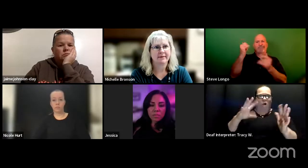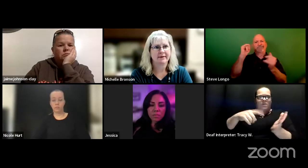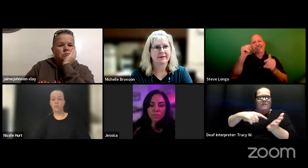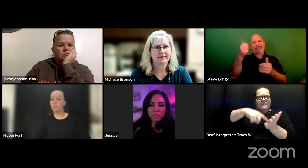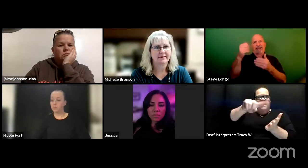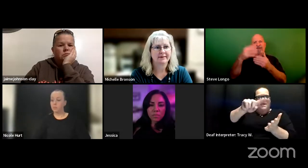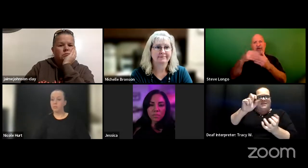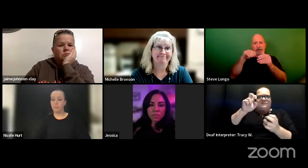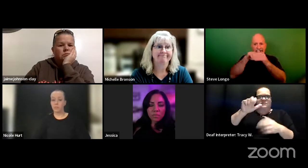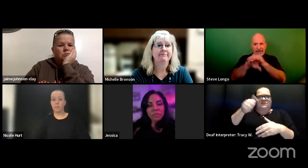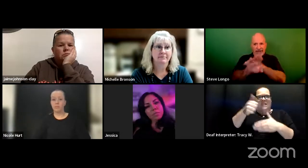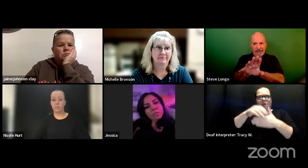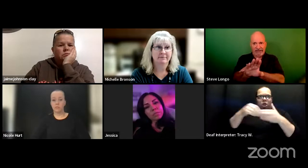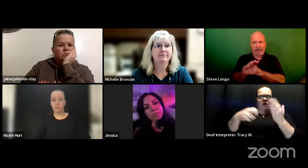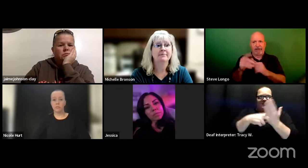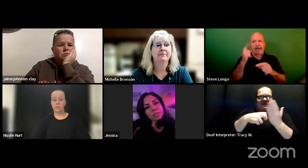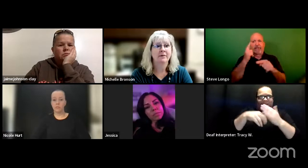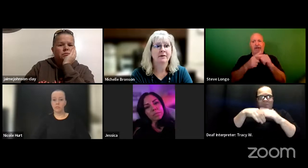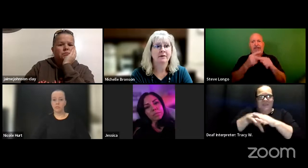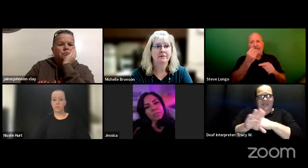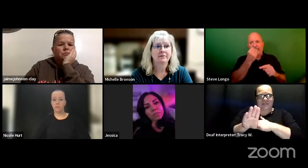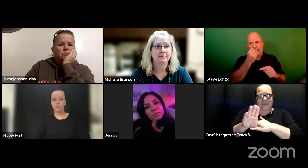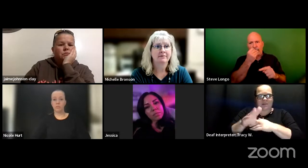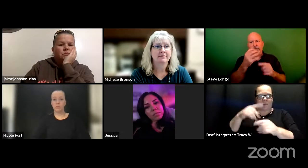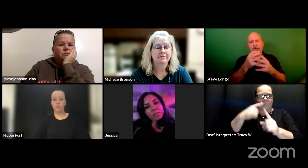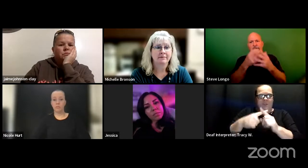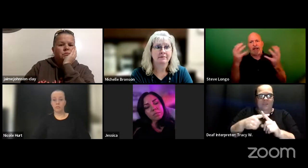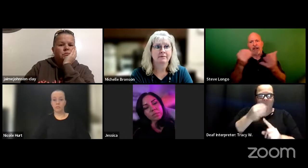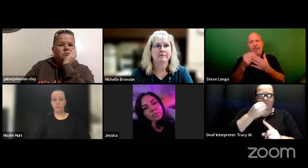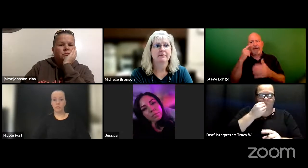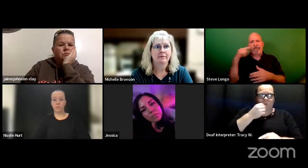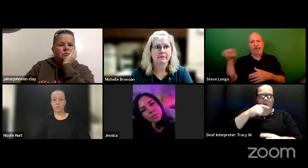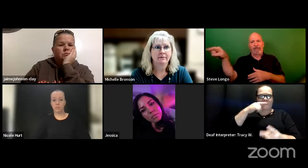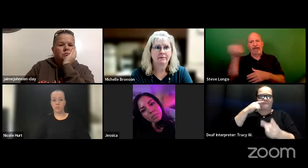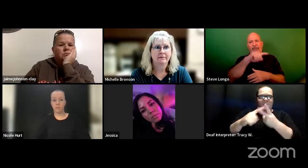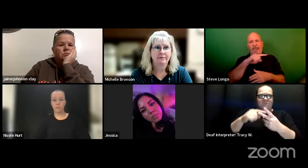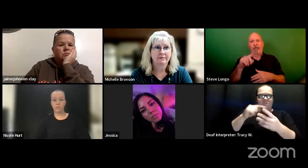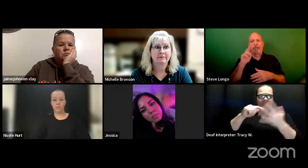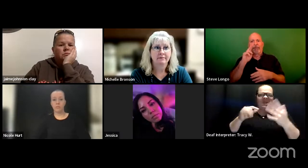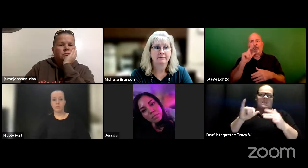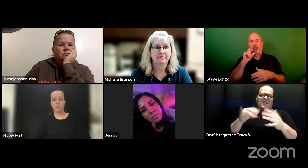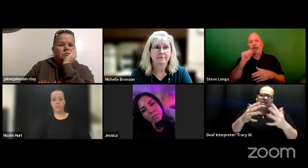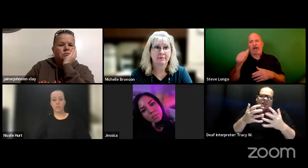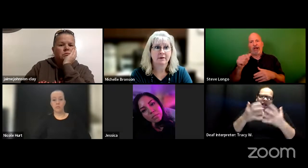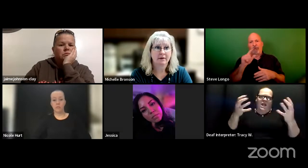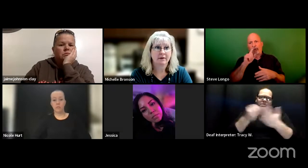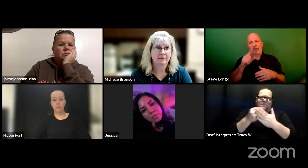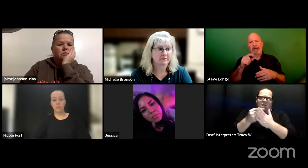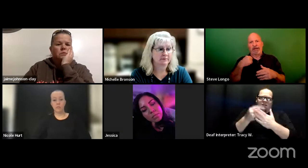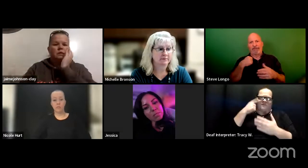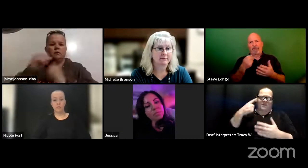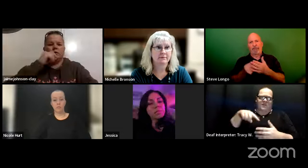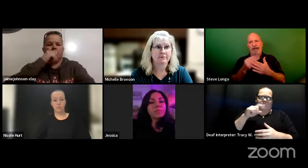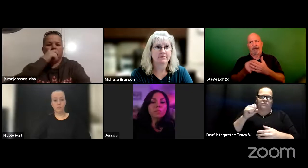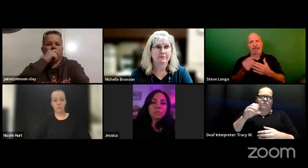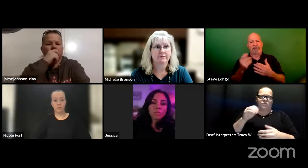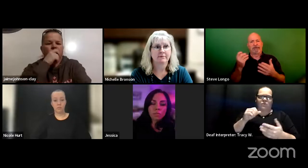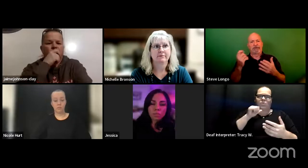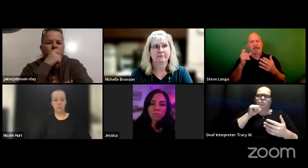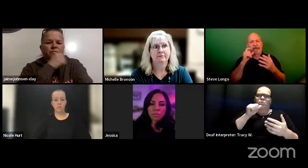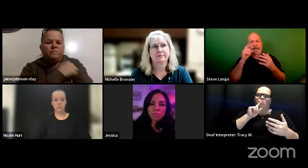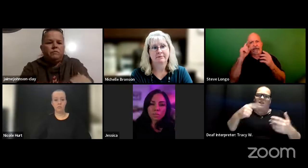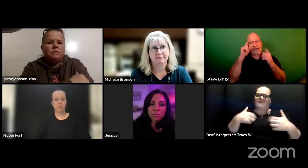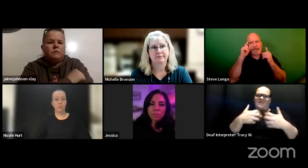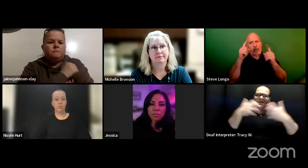just getting rid of it. And they are already paying $10 to get into the event. So that on top of the